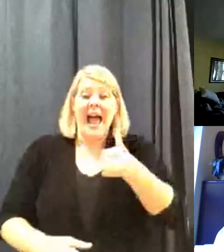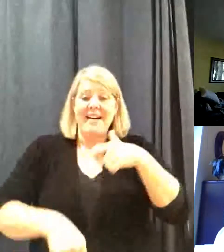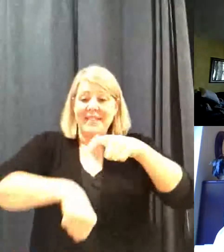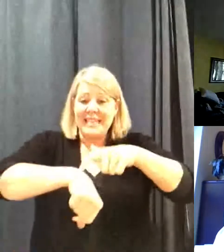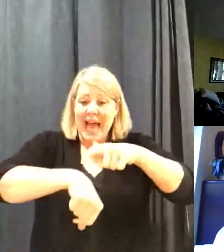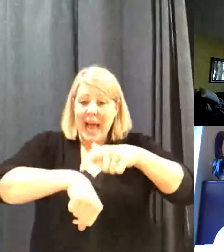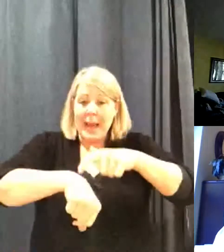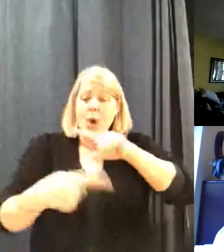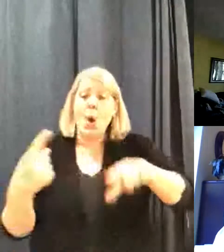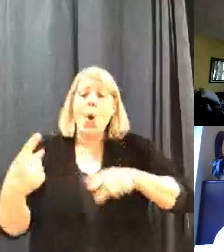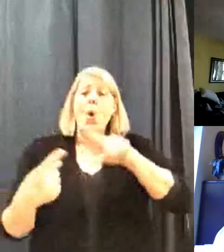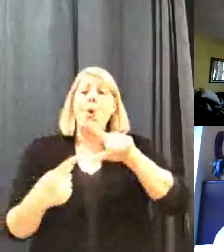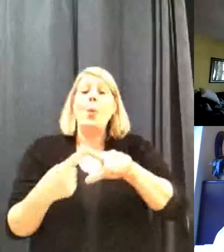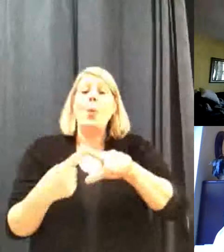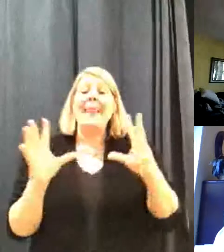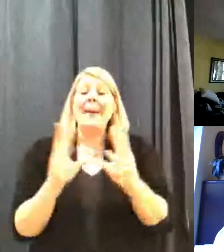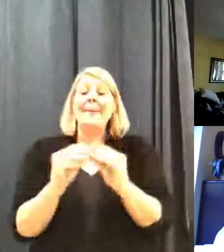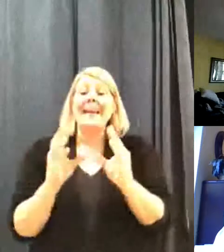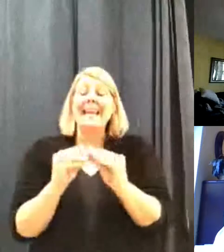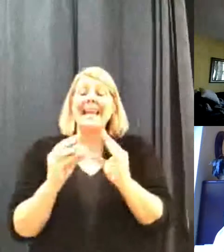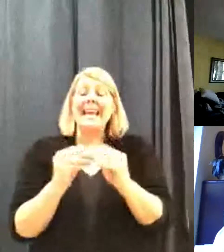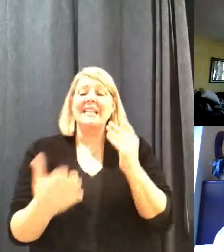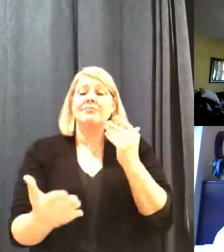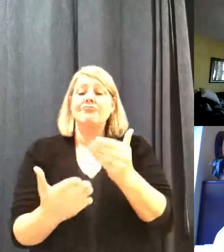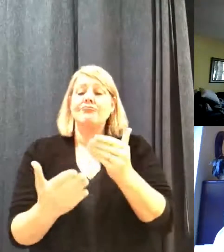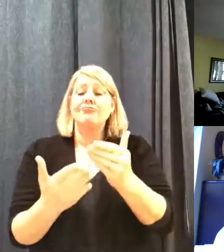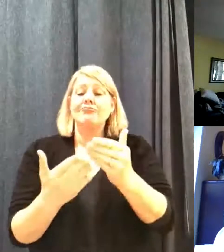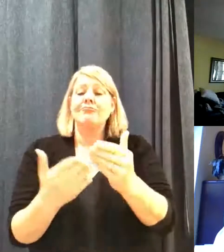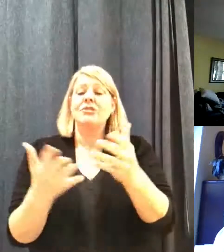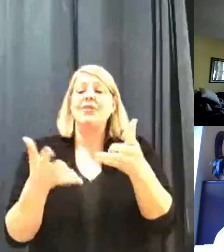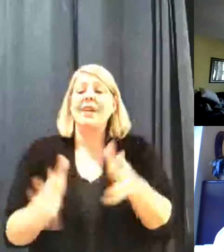session. And with that,